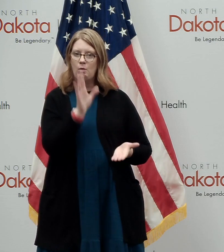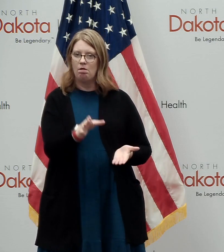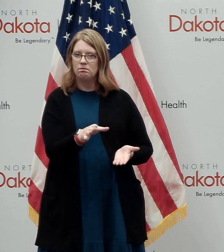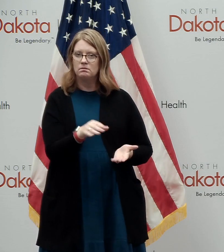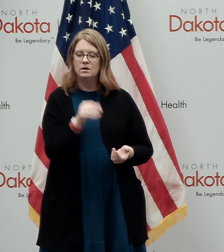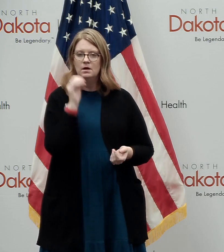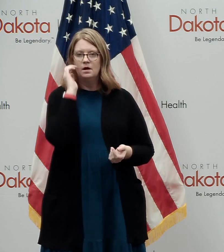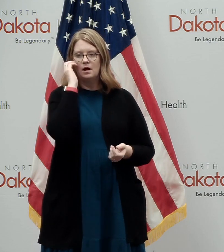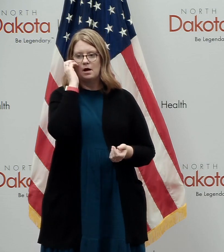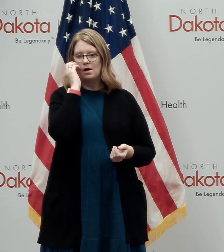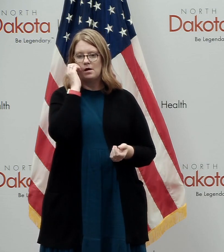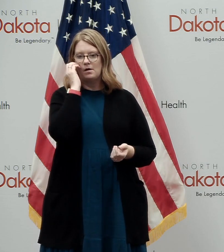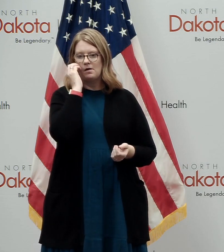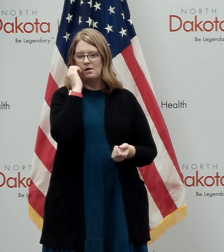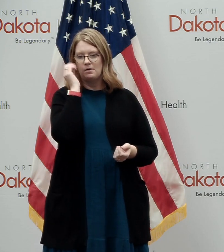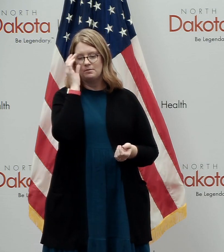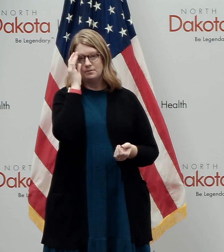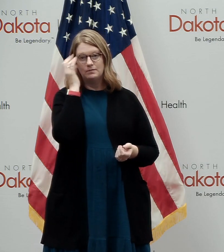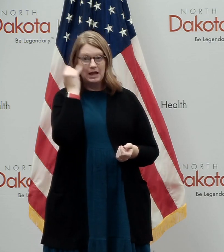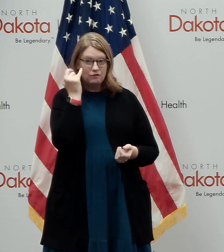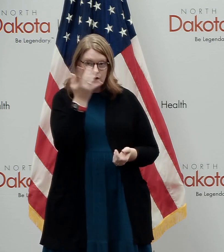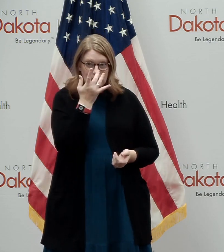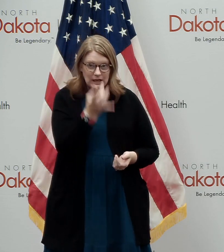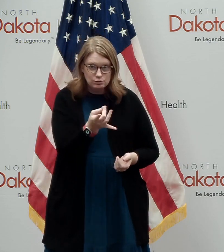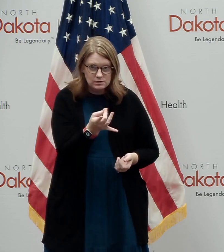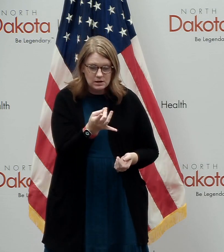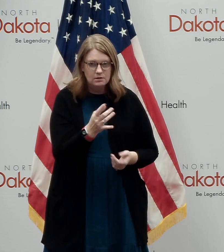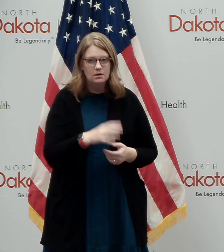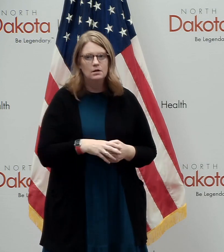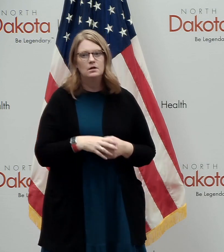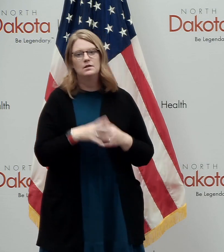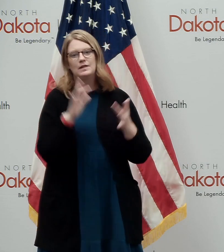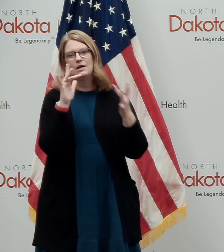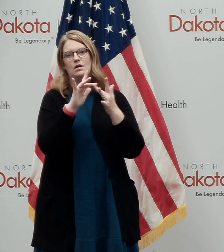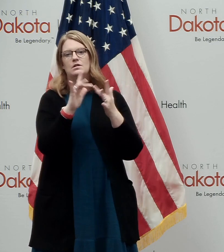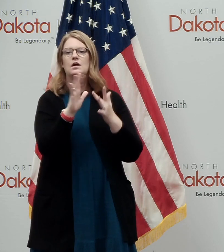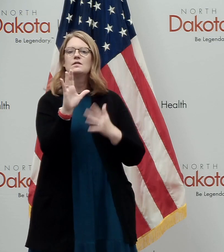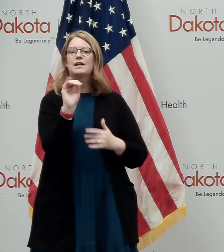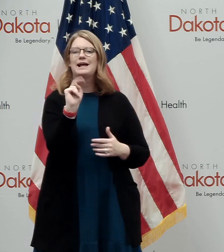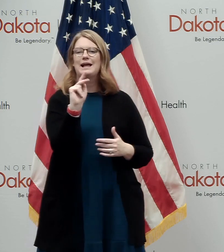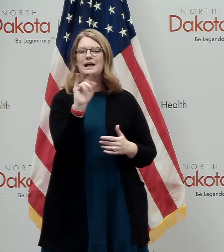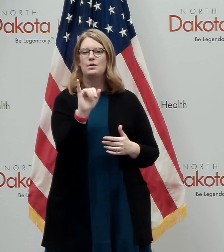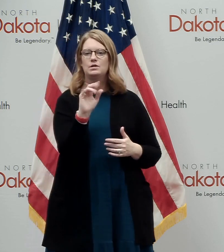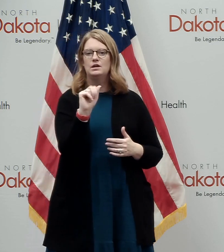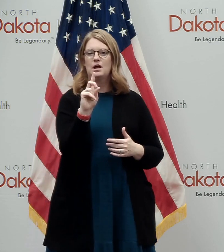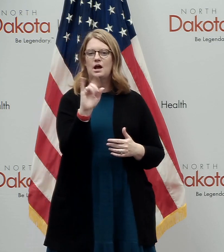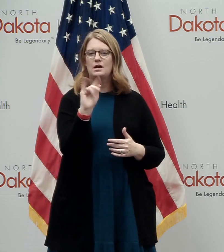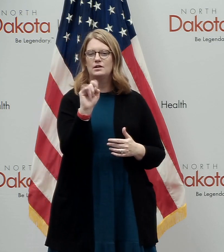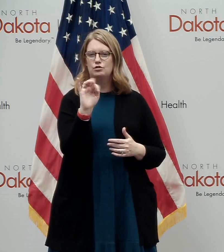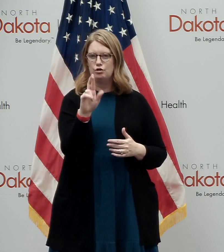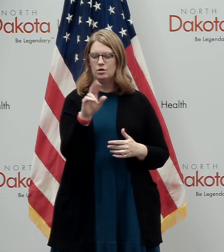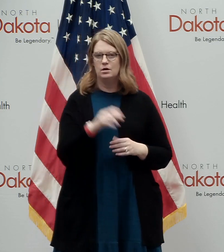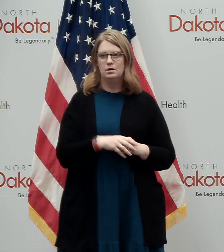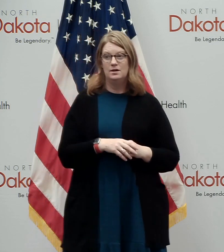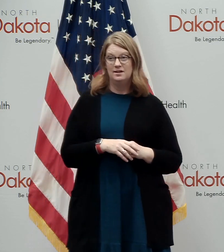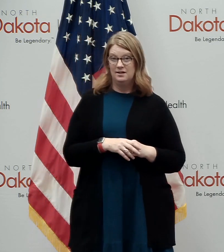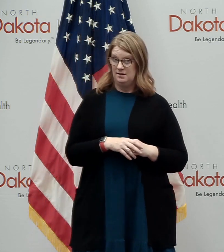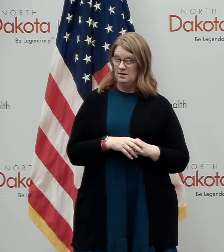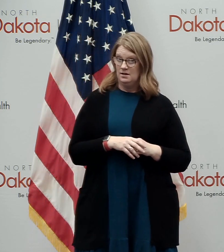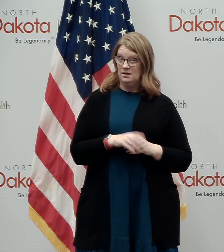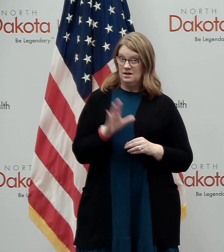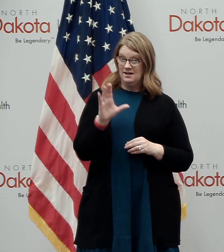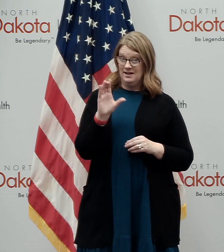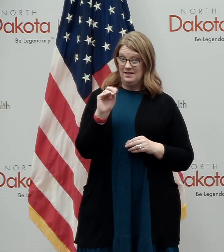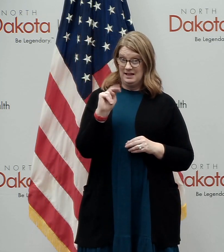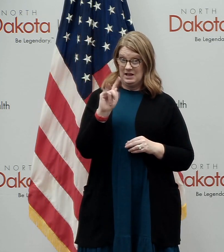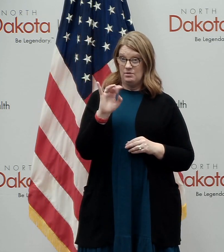is interested in that, they should contact their county auditor. All the counties, they're really planning